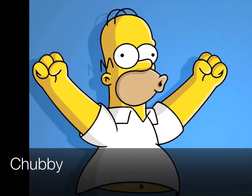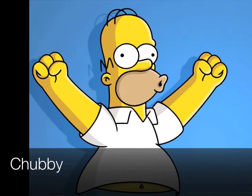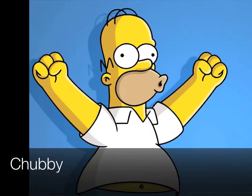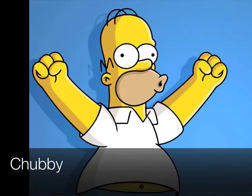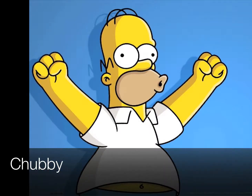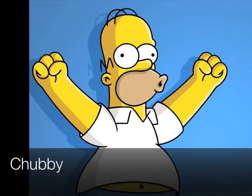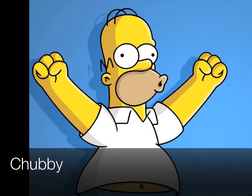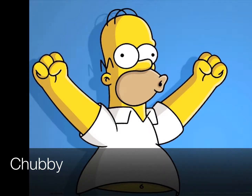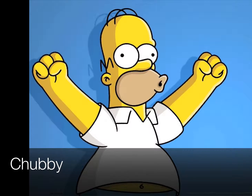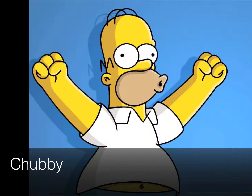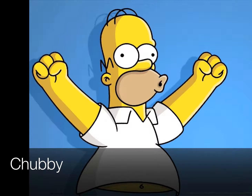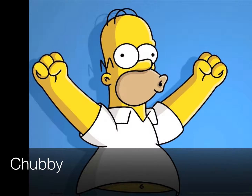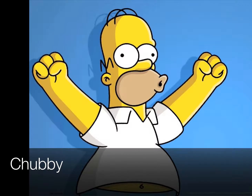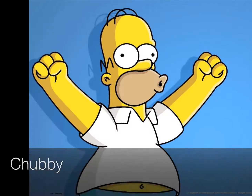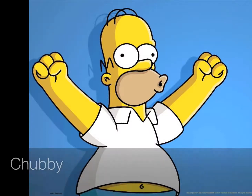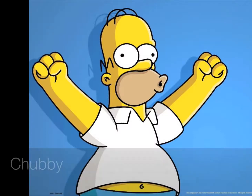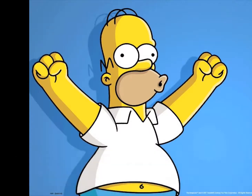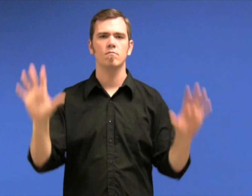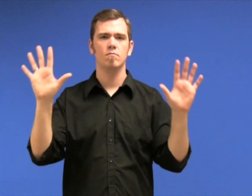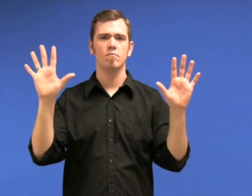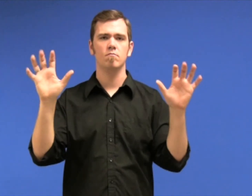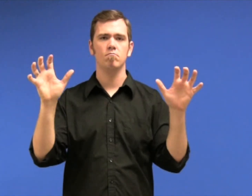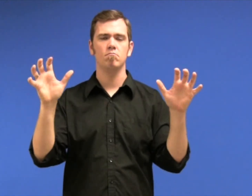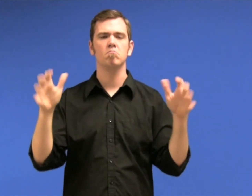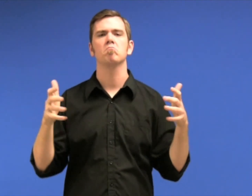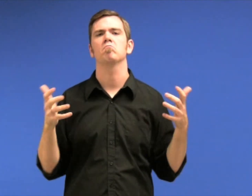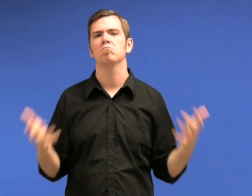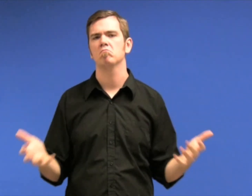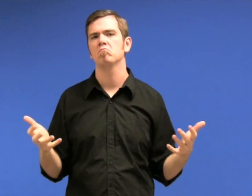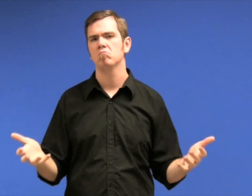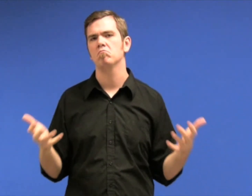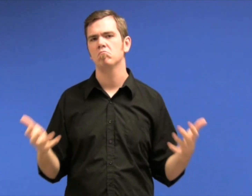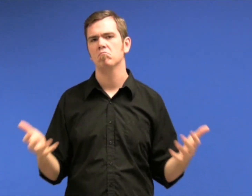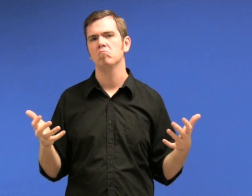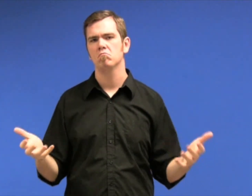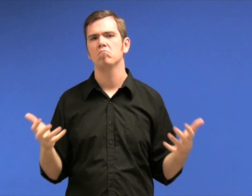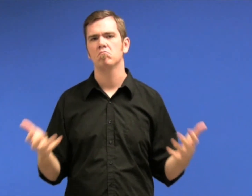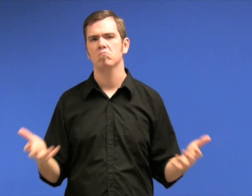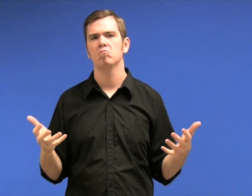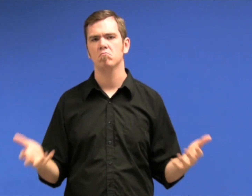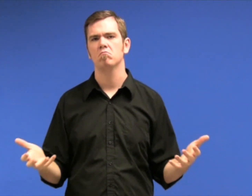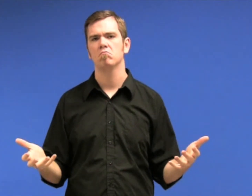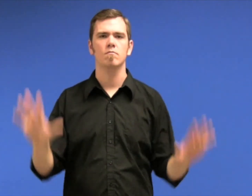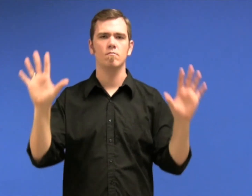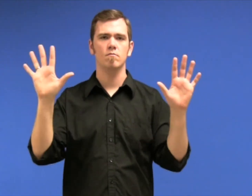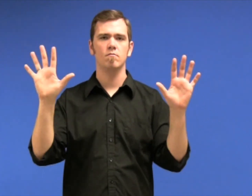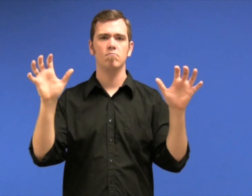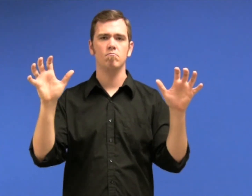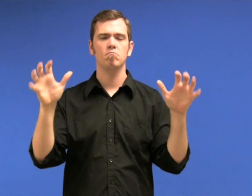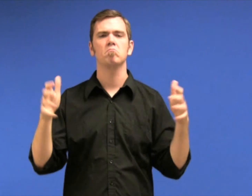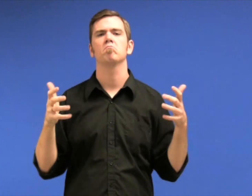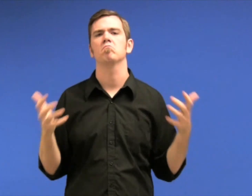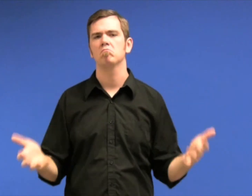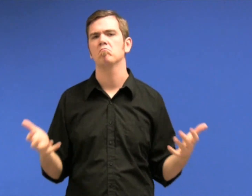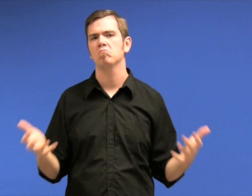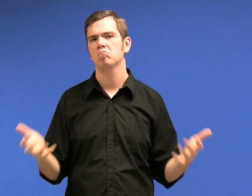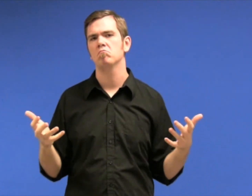or medium weight is like this. You do not want to puff out your cheeks. You just want to keep it